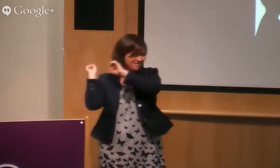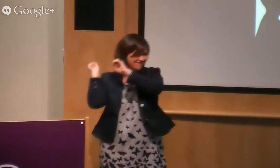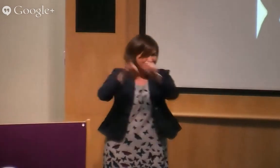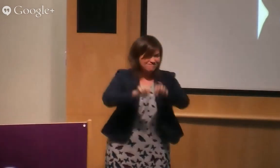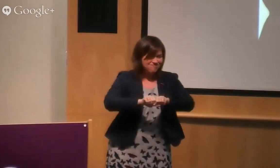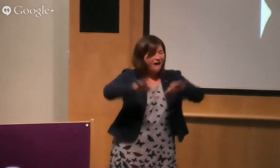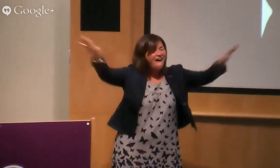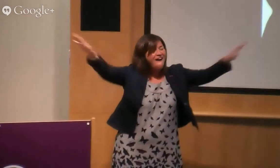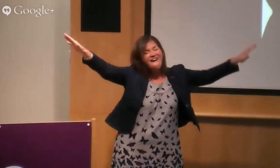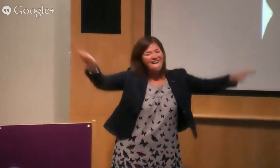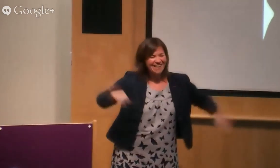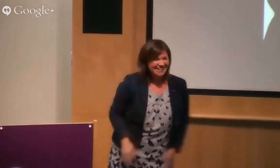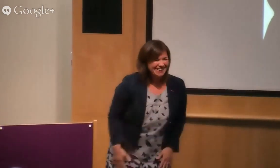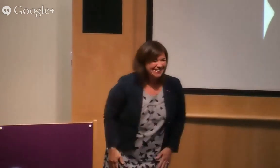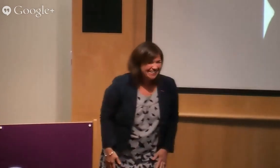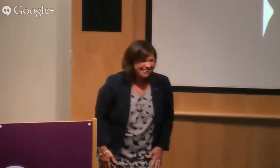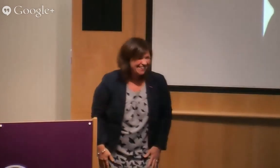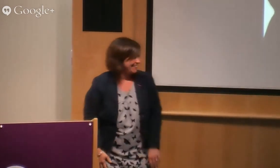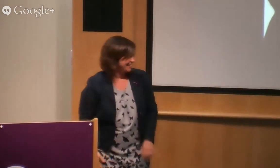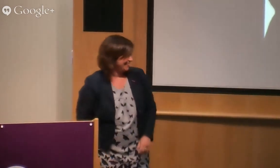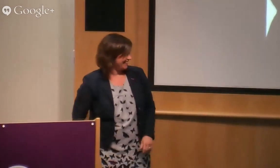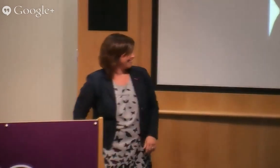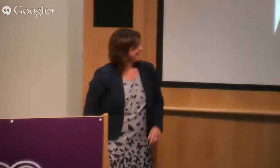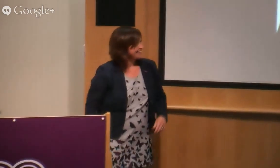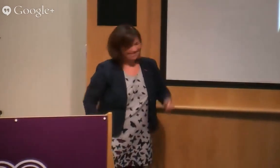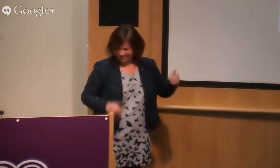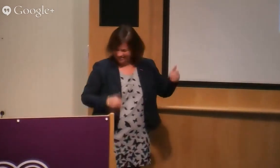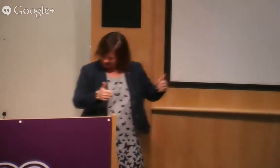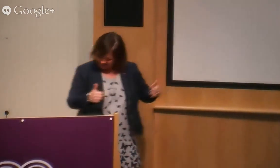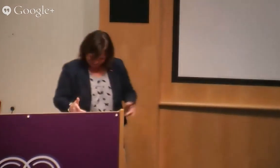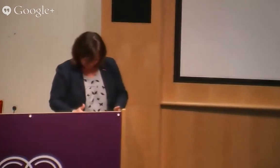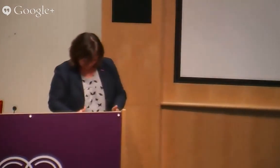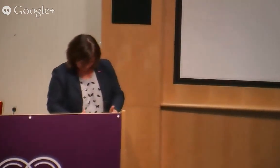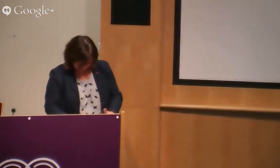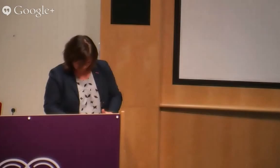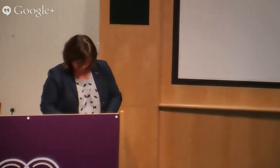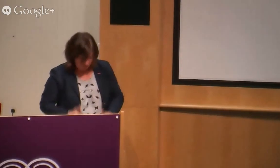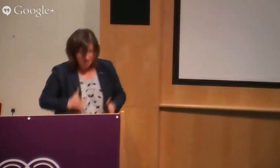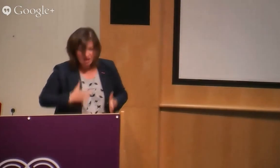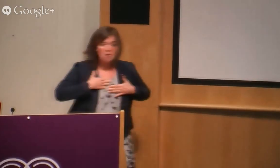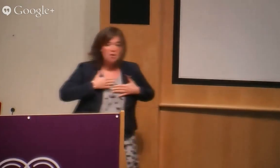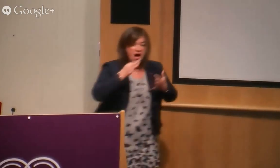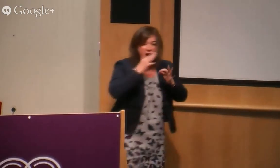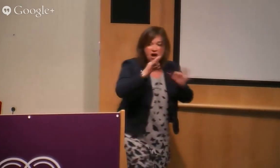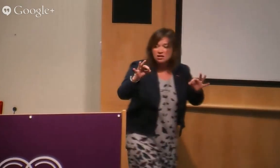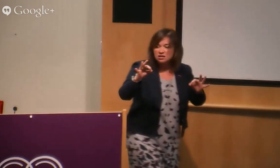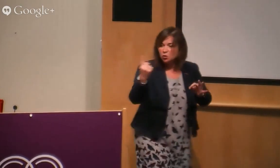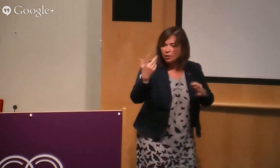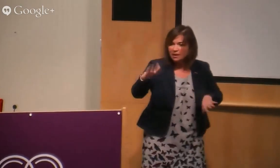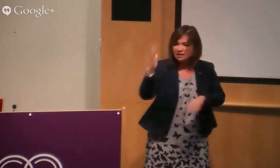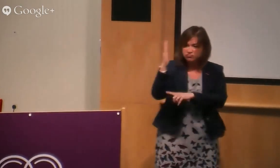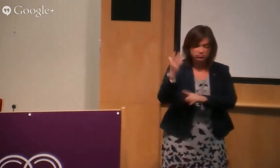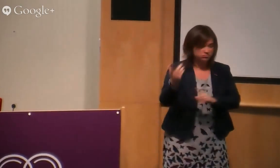big ripple effect. Even some may prefer to skim a rock and see how that affects the